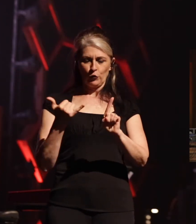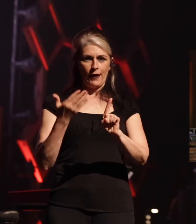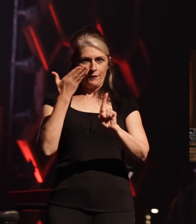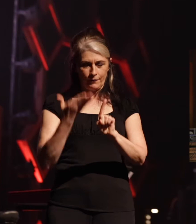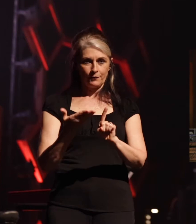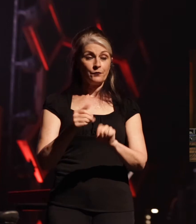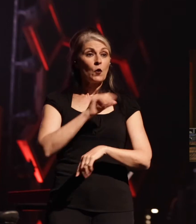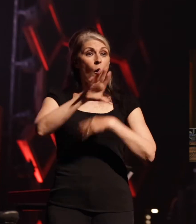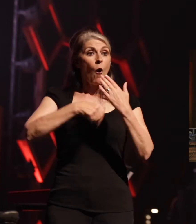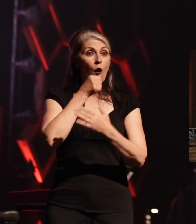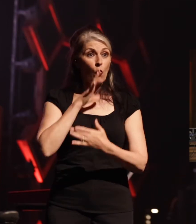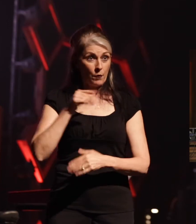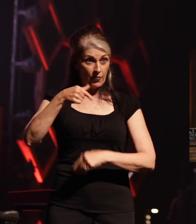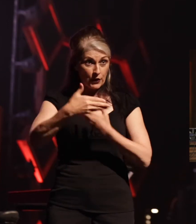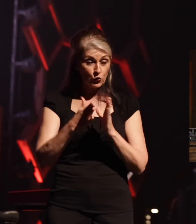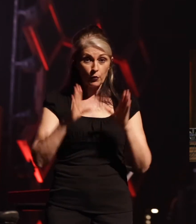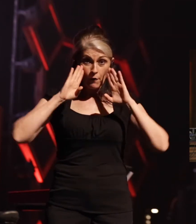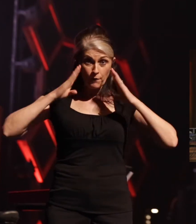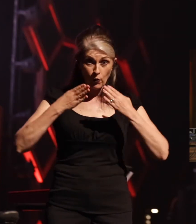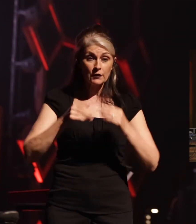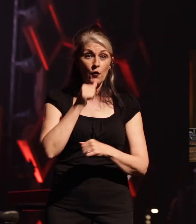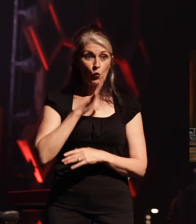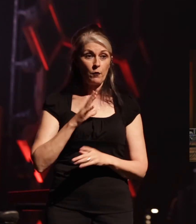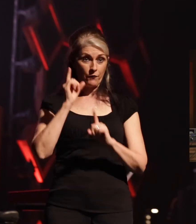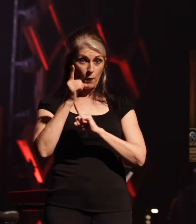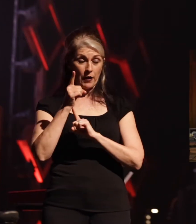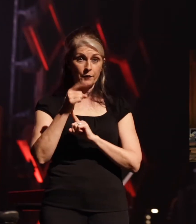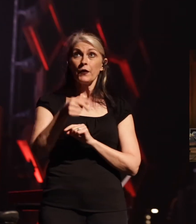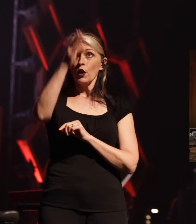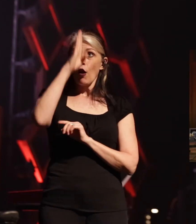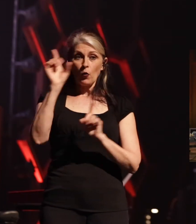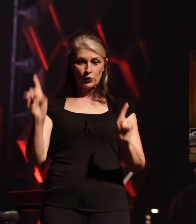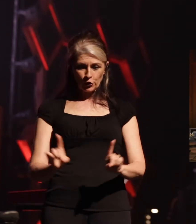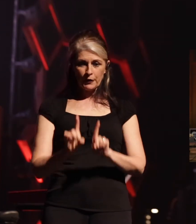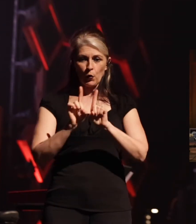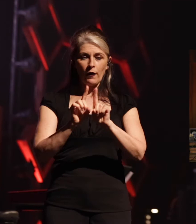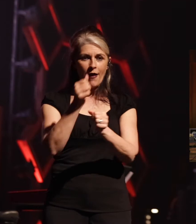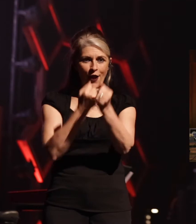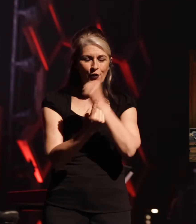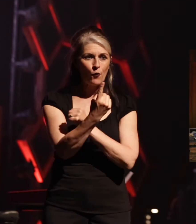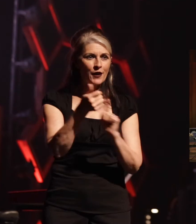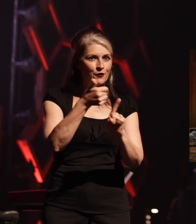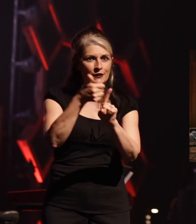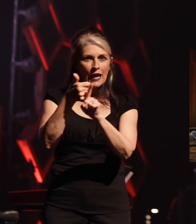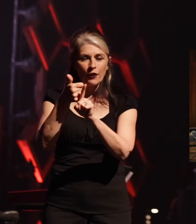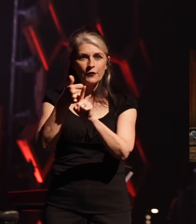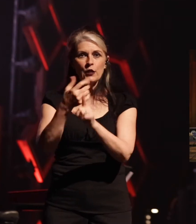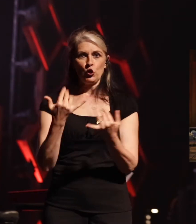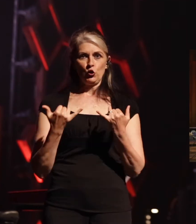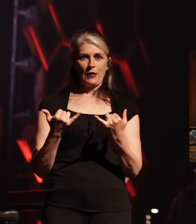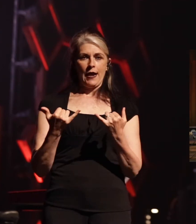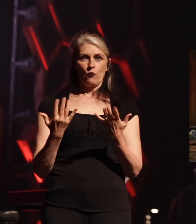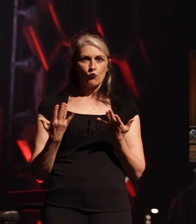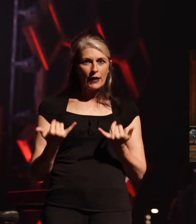in this room, let me focus on you just for a second, that God wants to meet each and every single one of you where you're at right now.